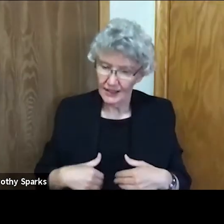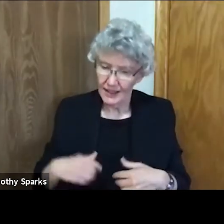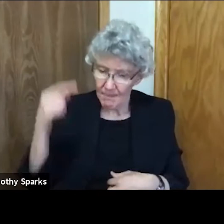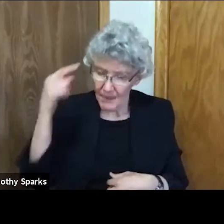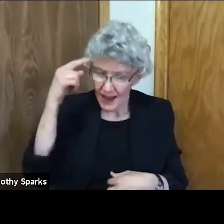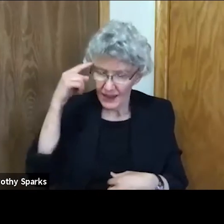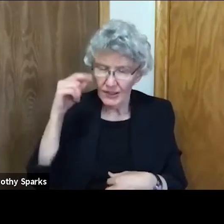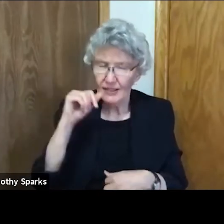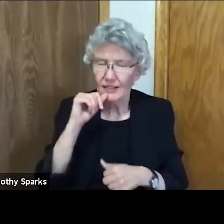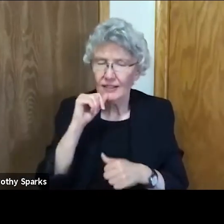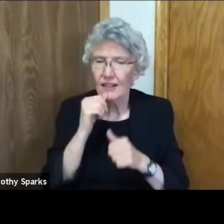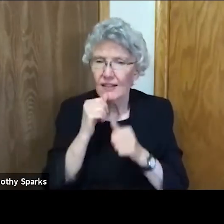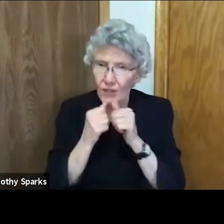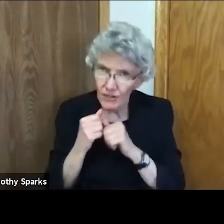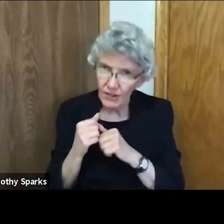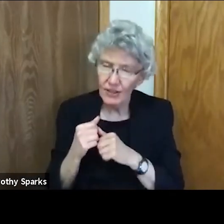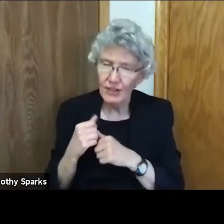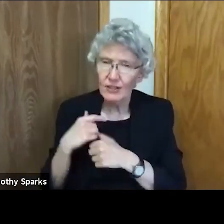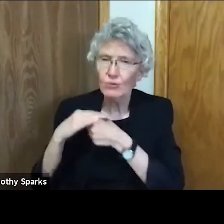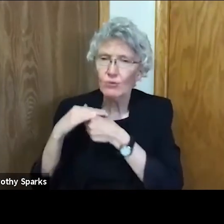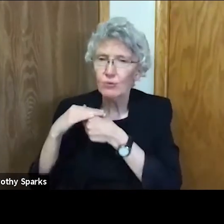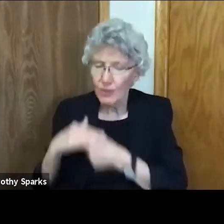For the bodies and minds suffering.